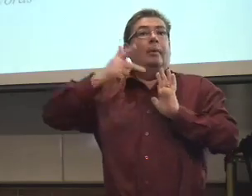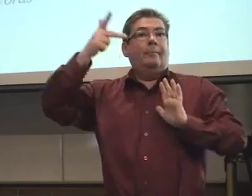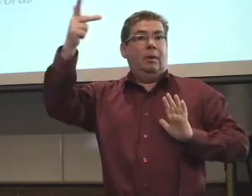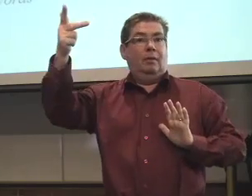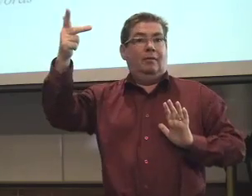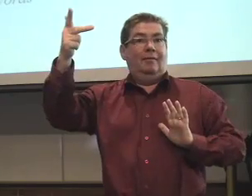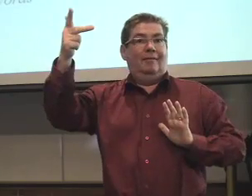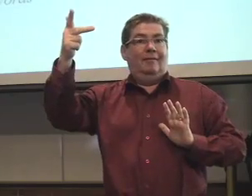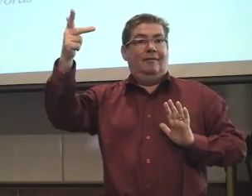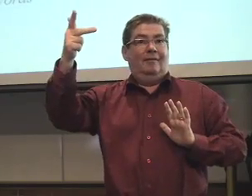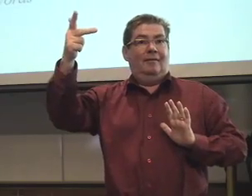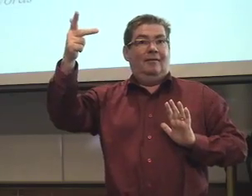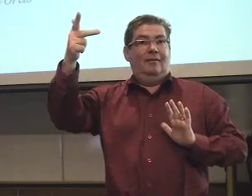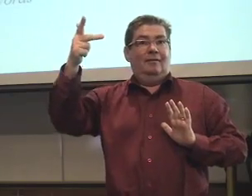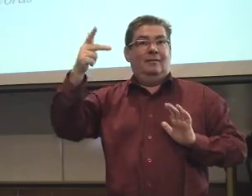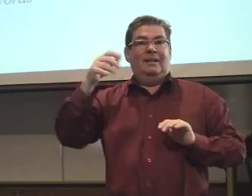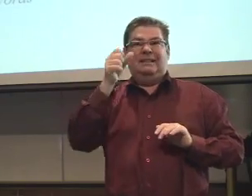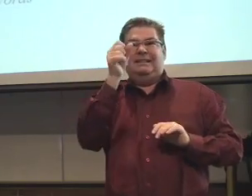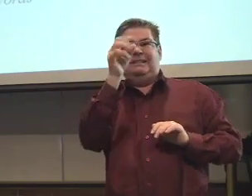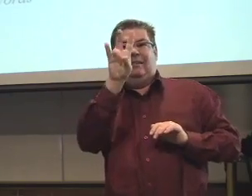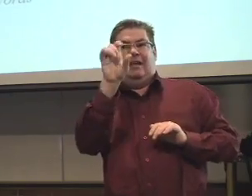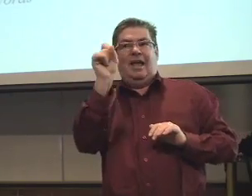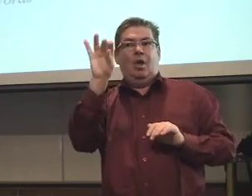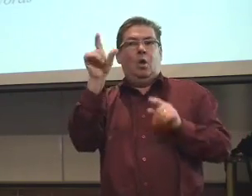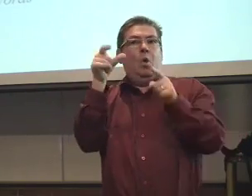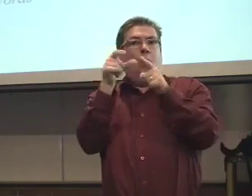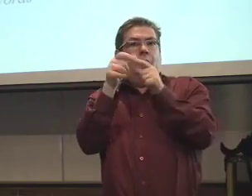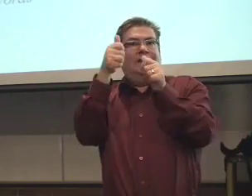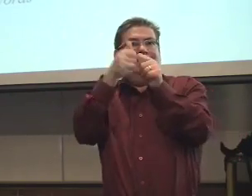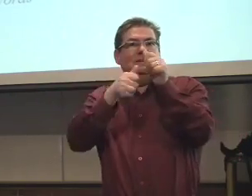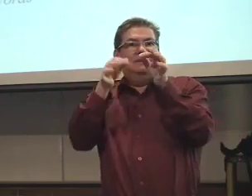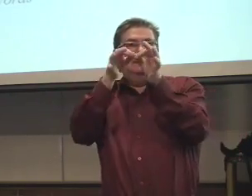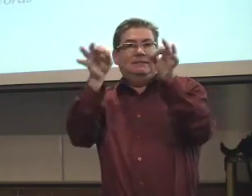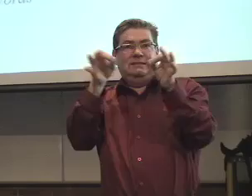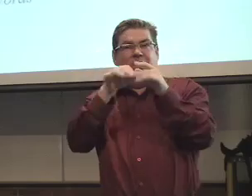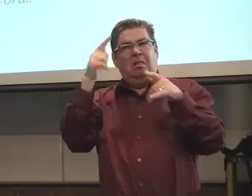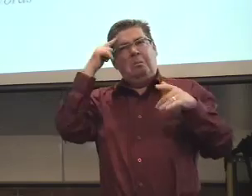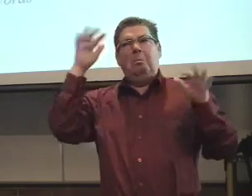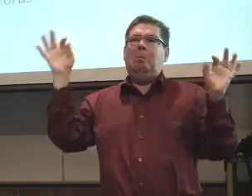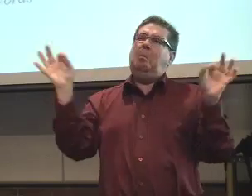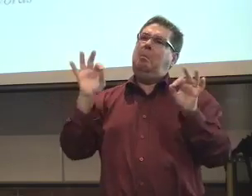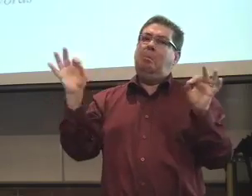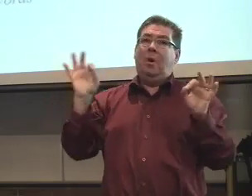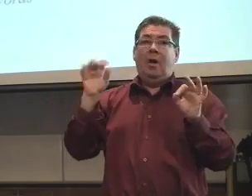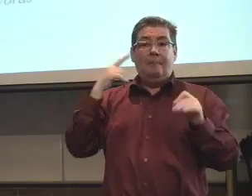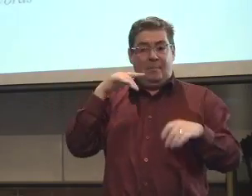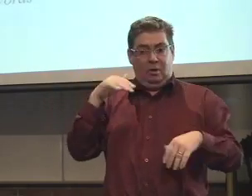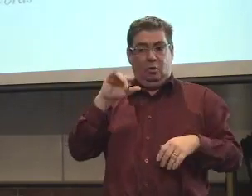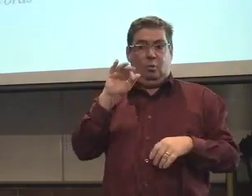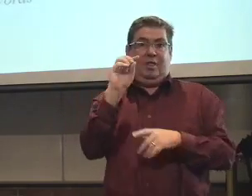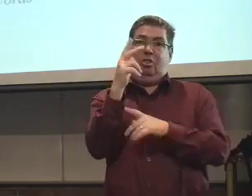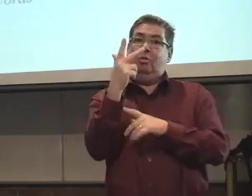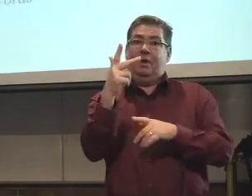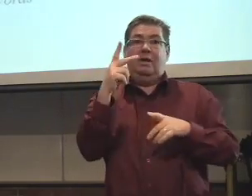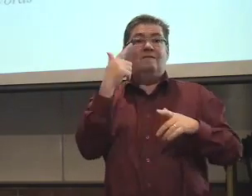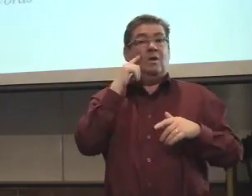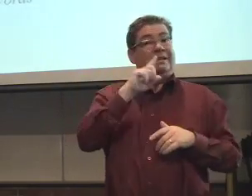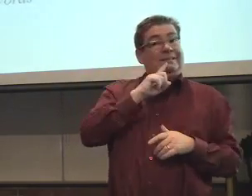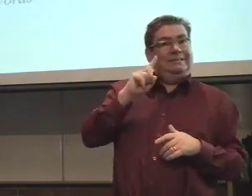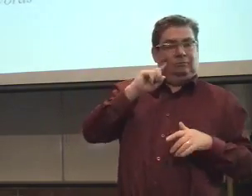first one, to about 17 to 18 words. Doesn't sound like a lot to us, but to them it's huge. That is a huge number of words if